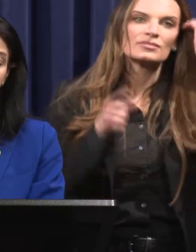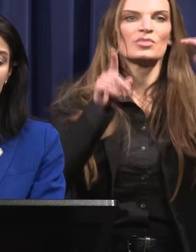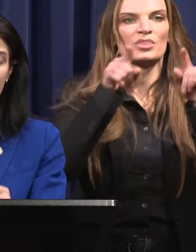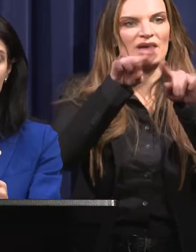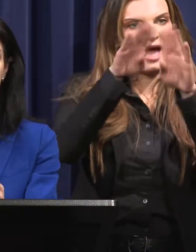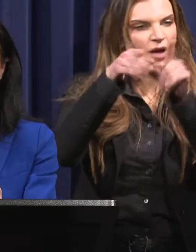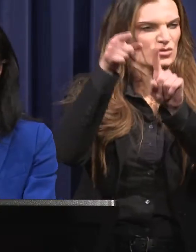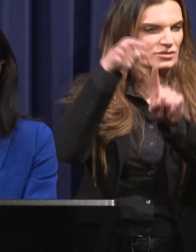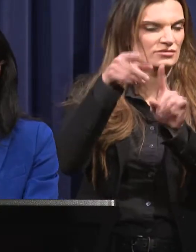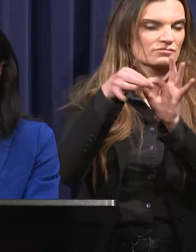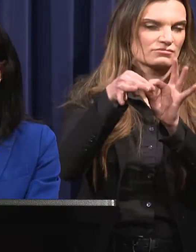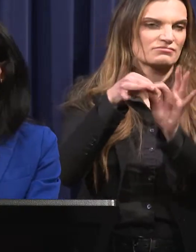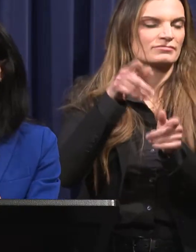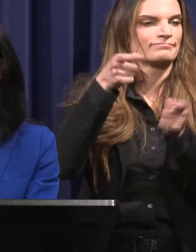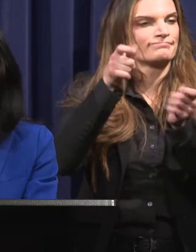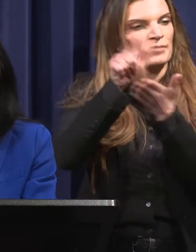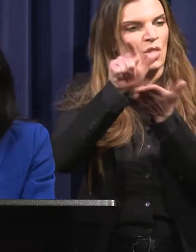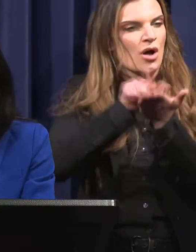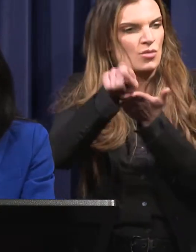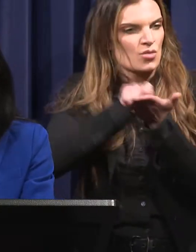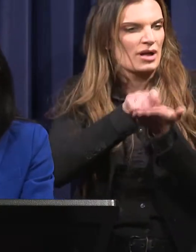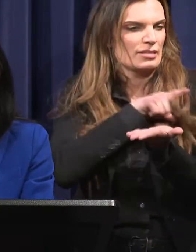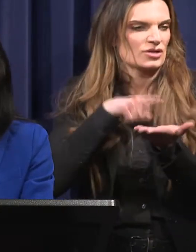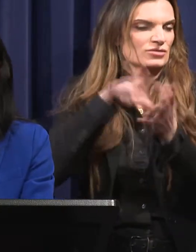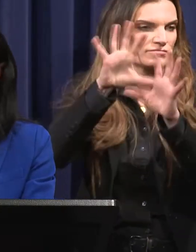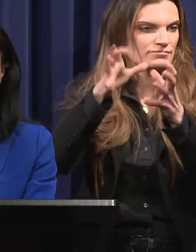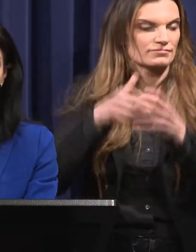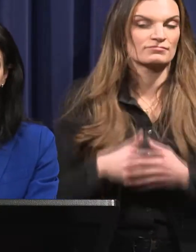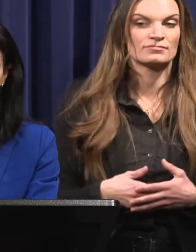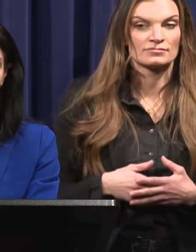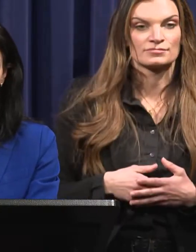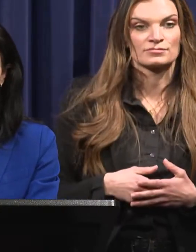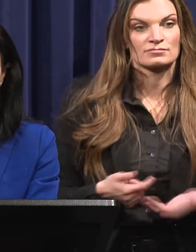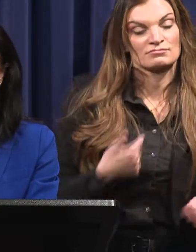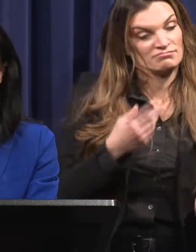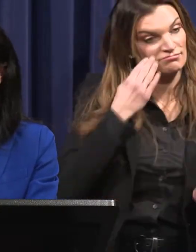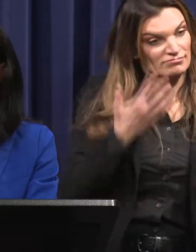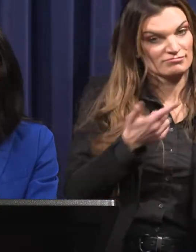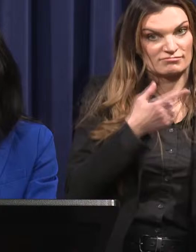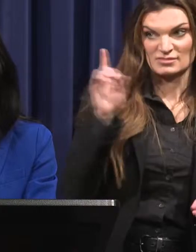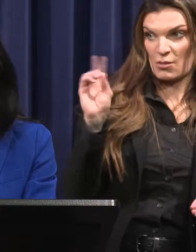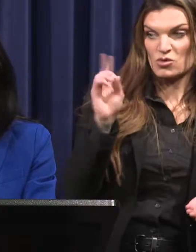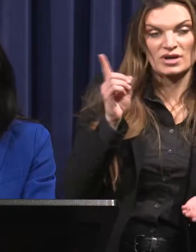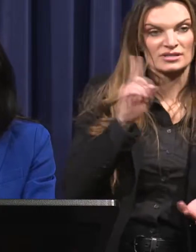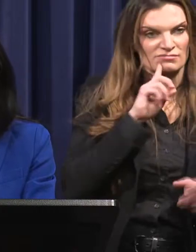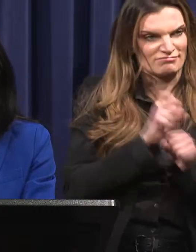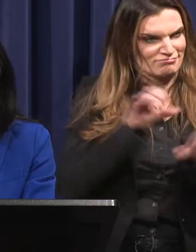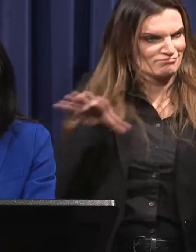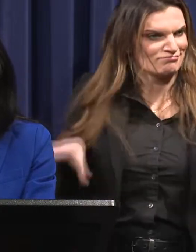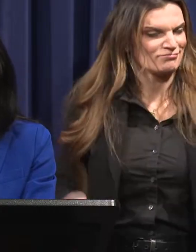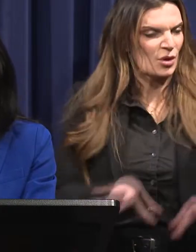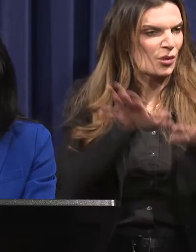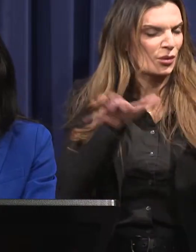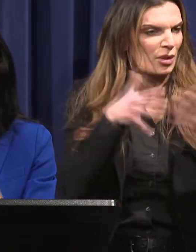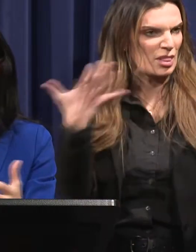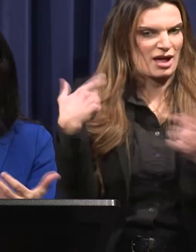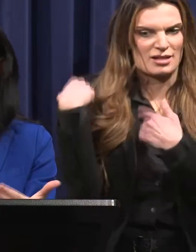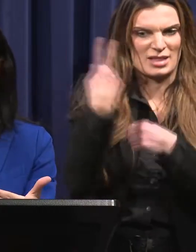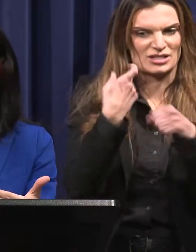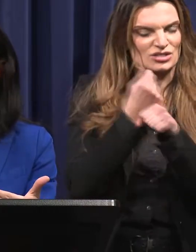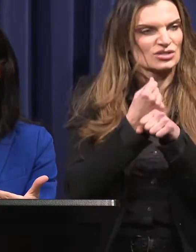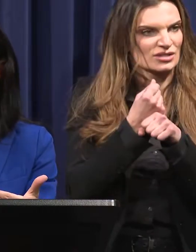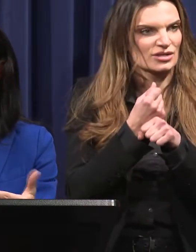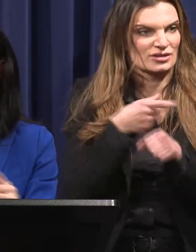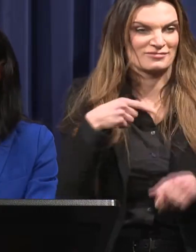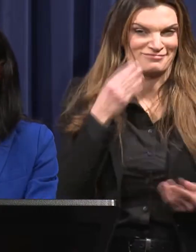House. But first of all, I think they've done a lot. I mean, there are, an extraordinary amount of legislation has been passed in the last year. This isn't